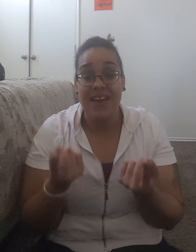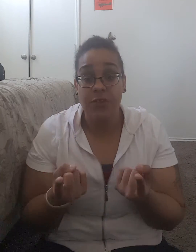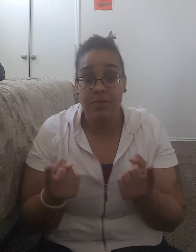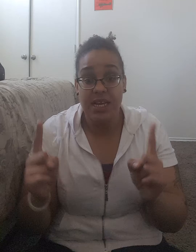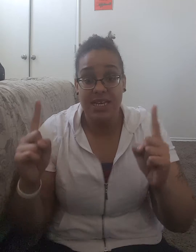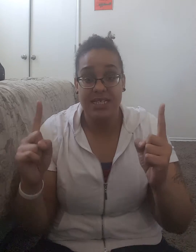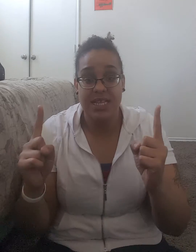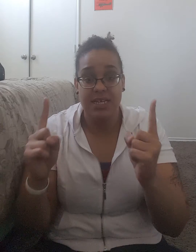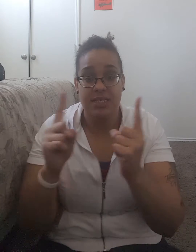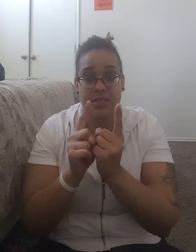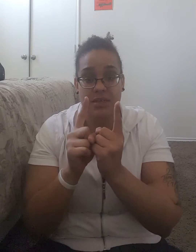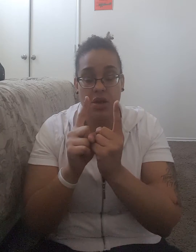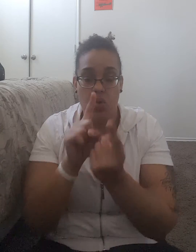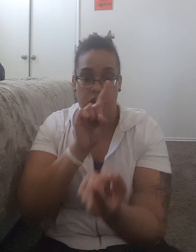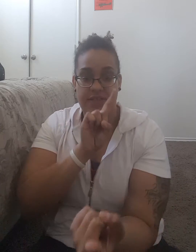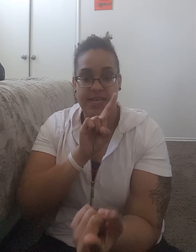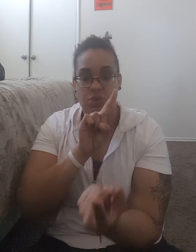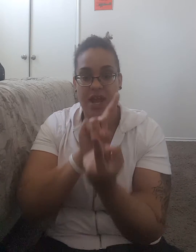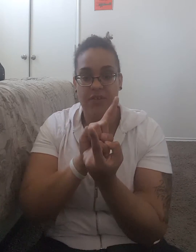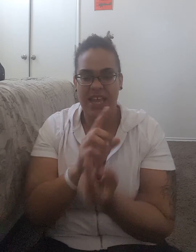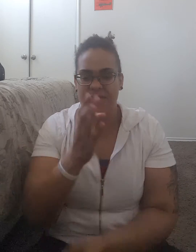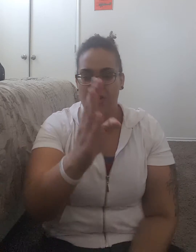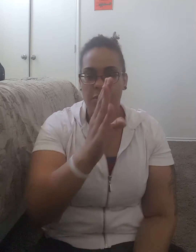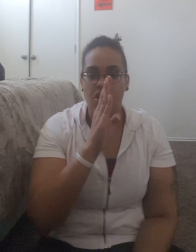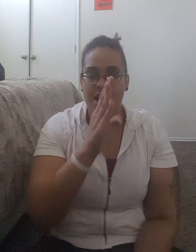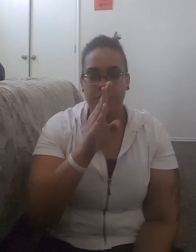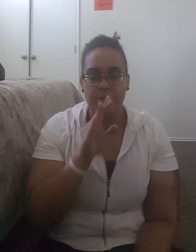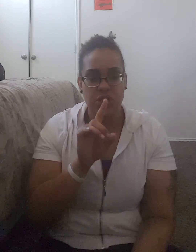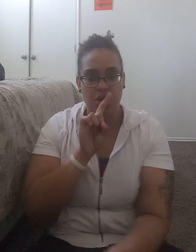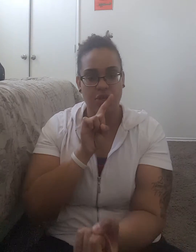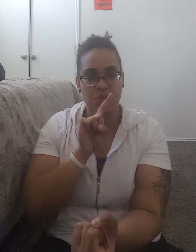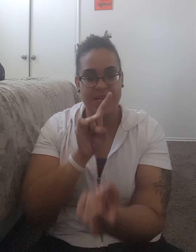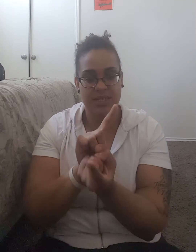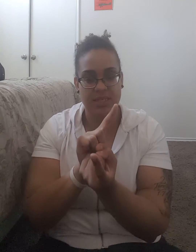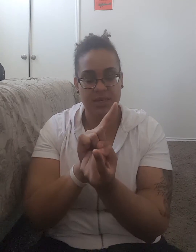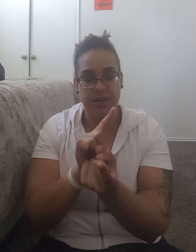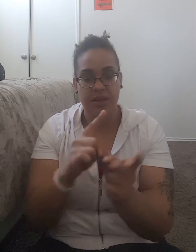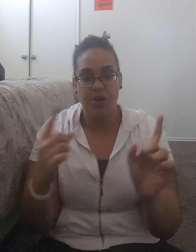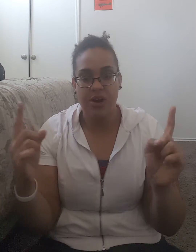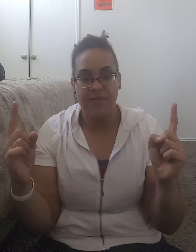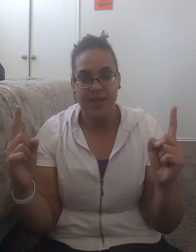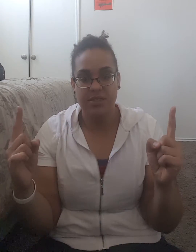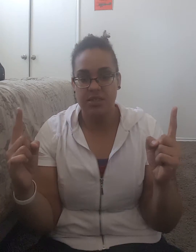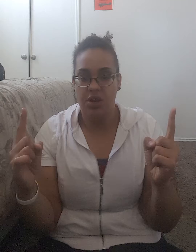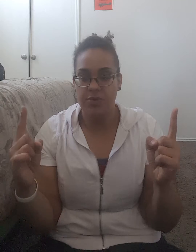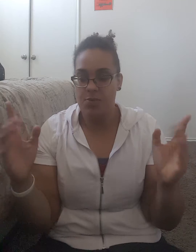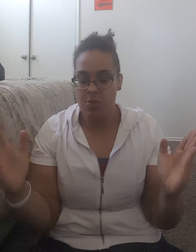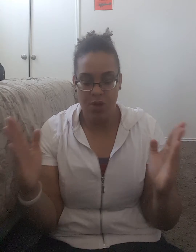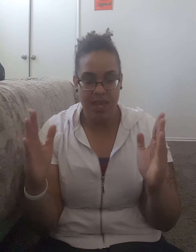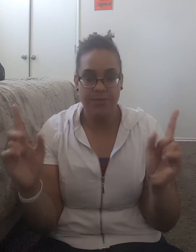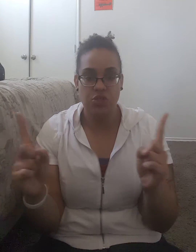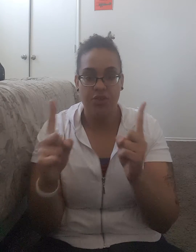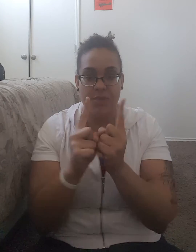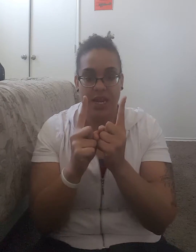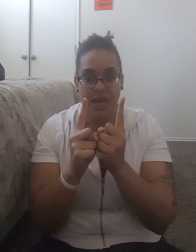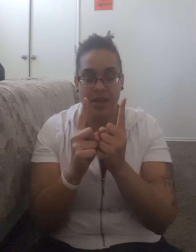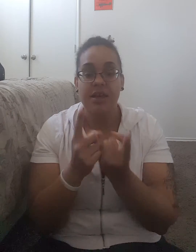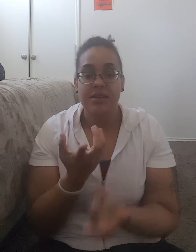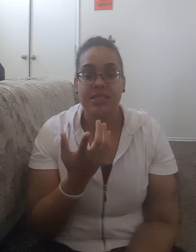for meet is this, or this, whatever. Like if you're across from a person, they'll do this. Or if it's, you know, two people walking up to each other meeting.